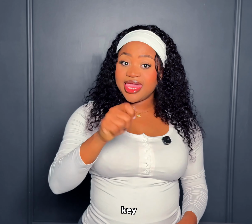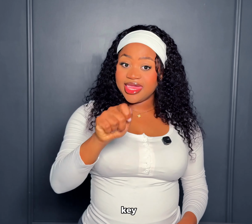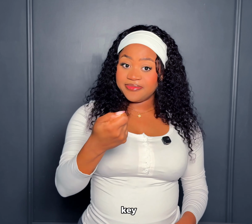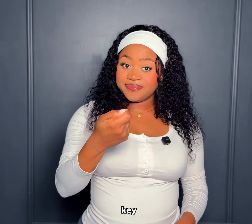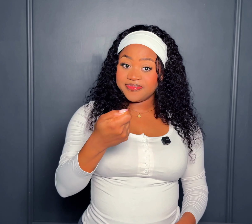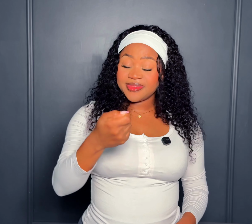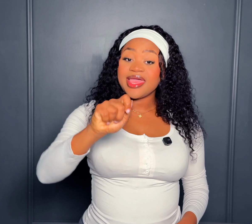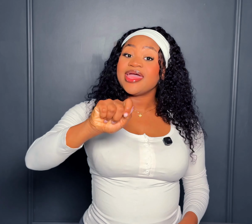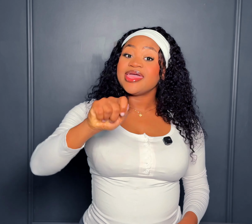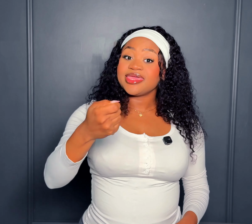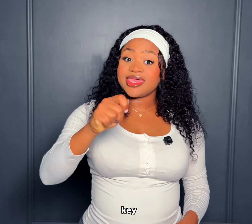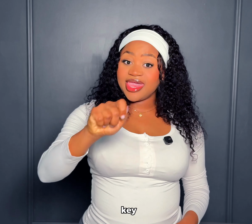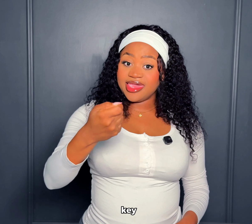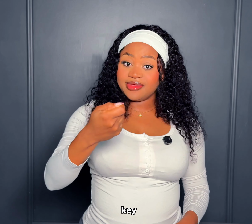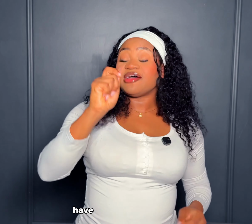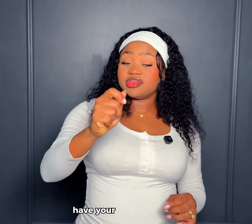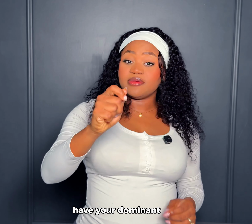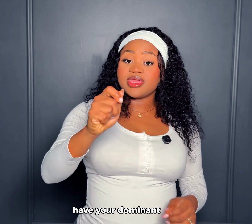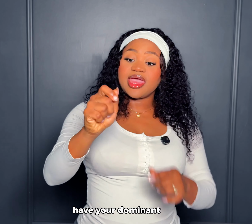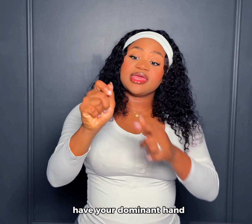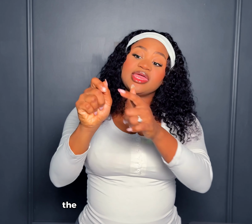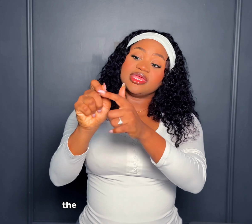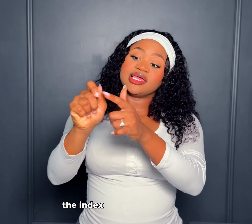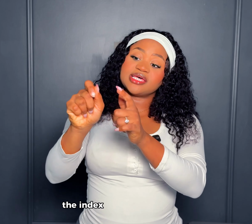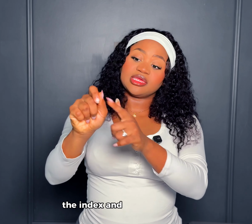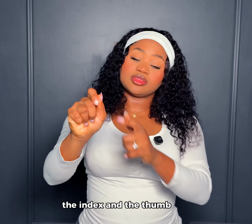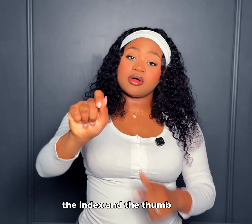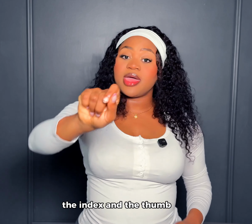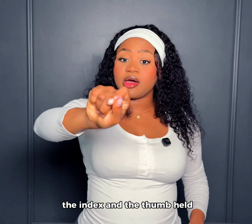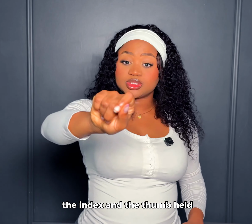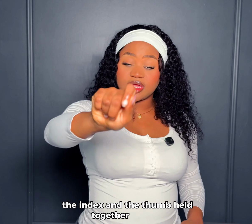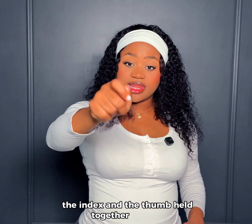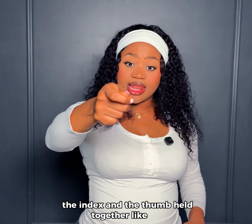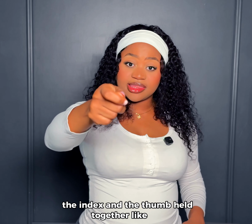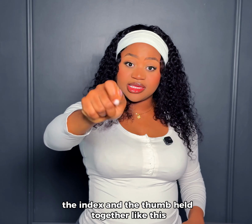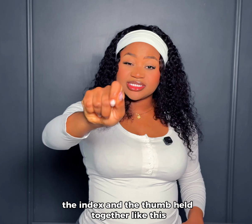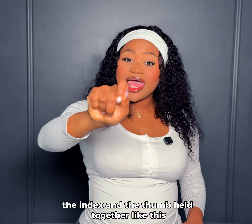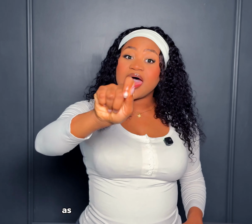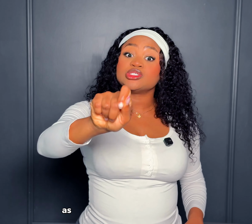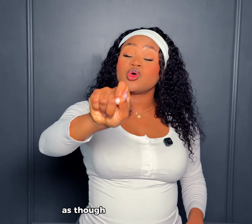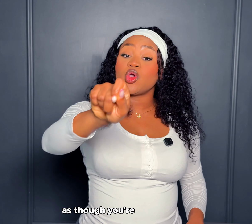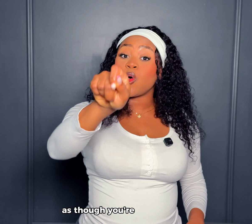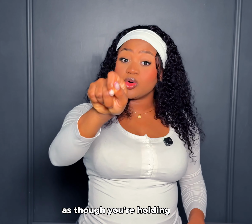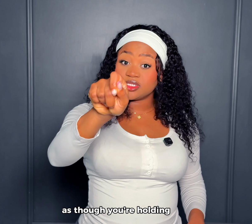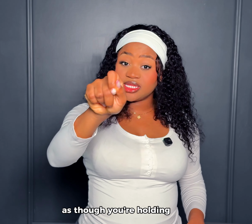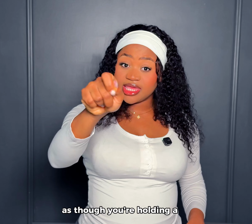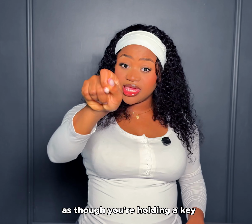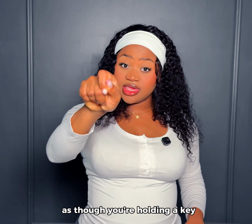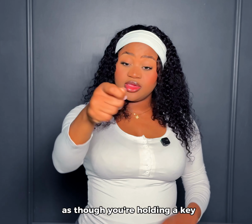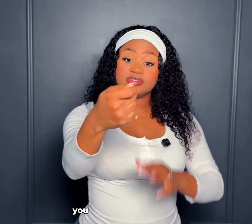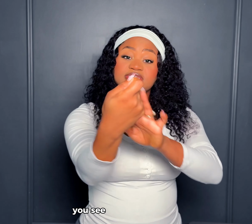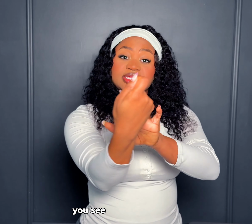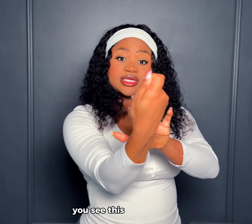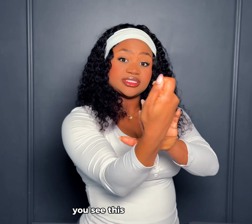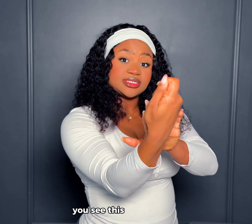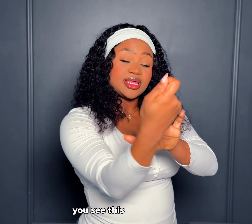Key. Key. Have your dominant hand, the index and the thumb held together like this, as though you're holding a key. You see this?